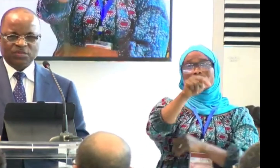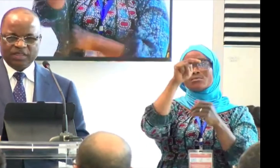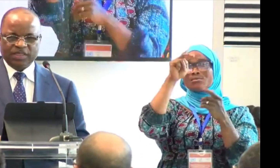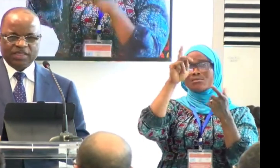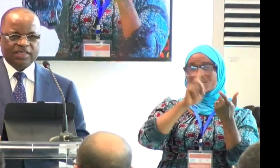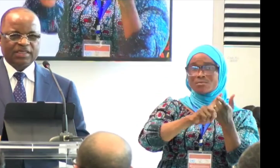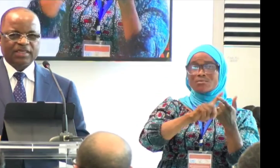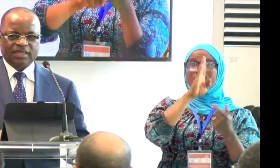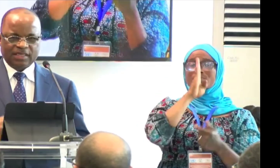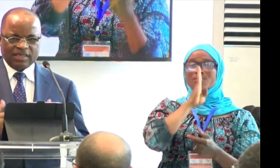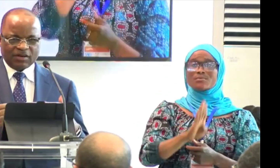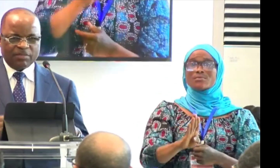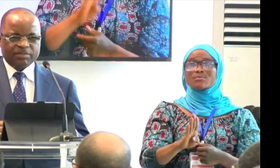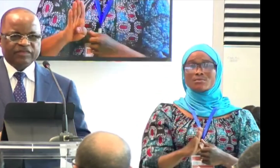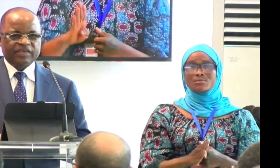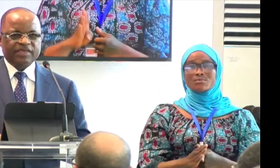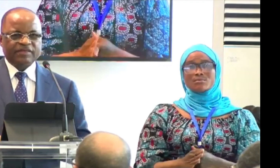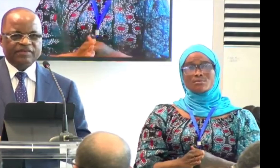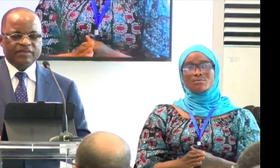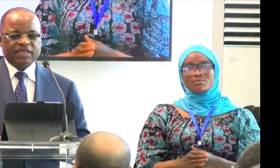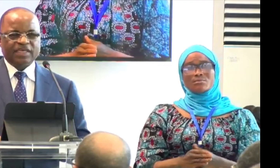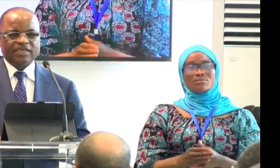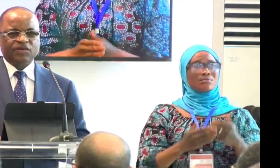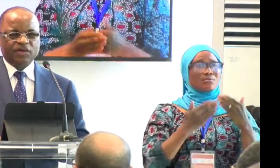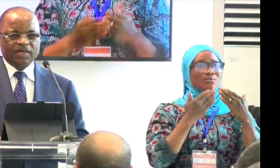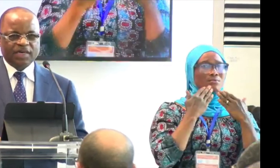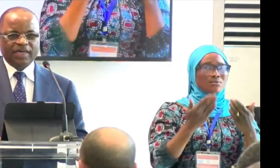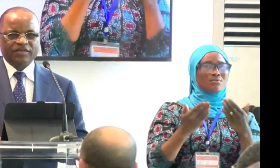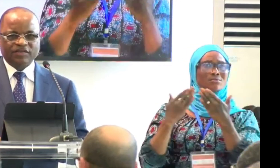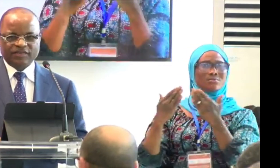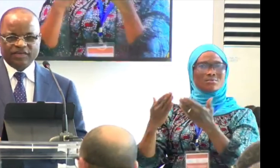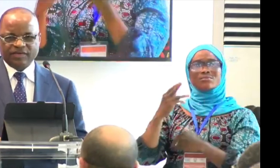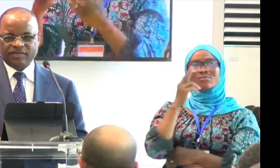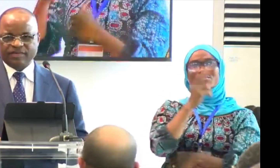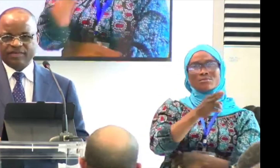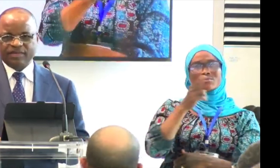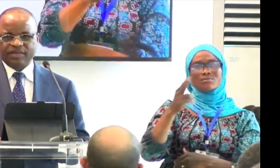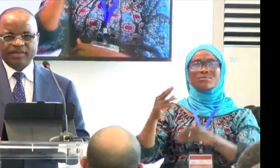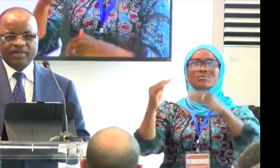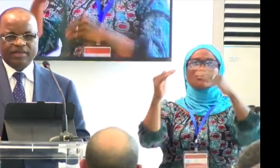to be compensated for the historical injustices